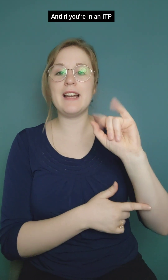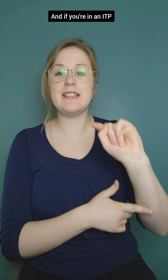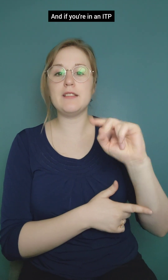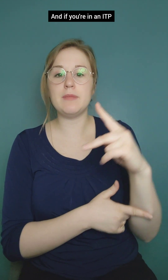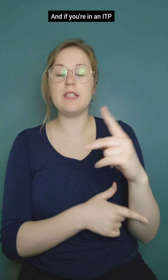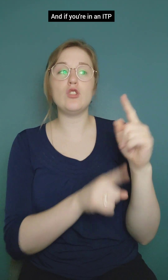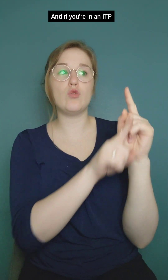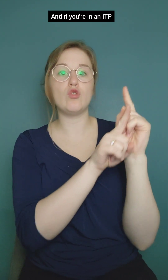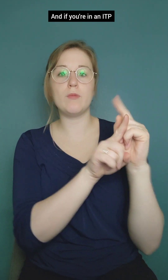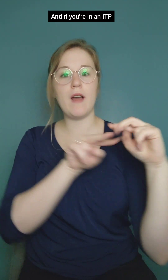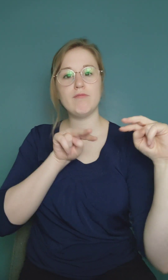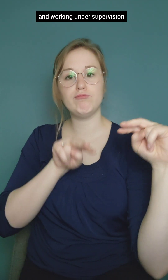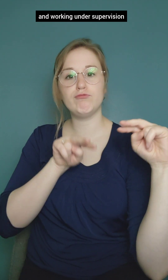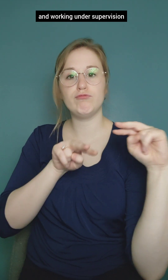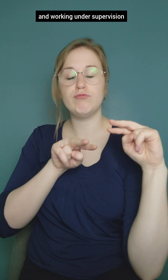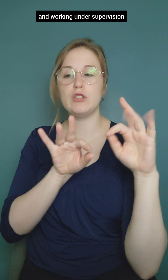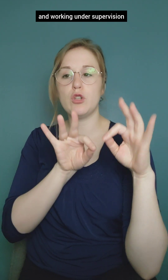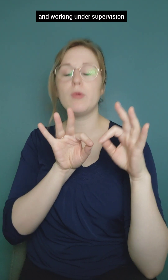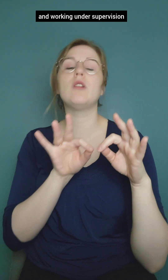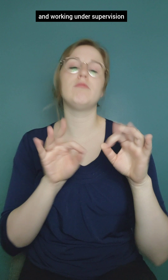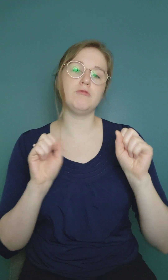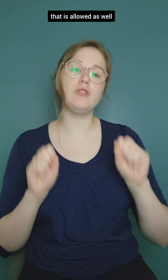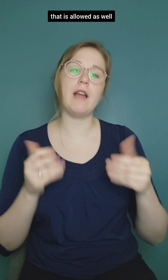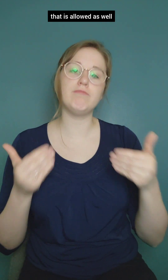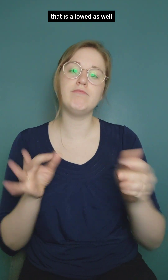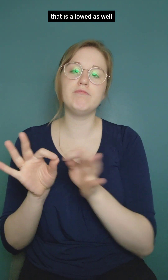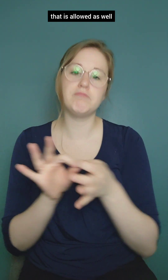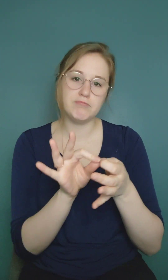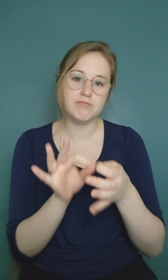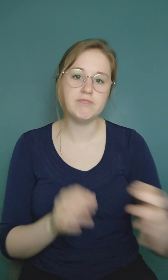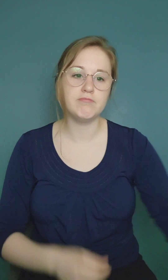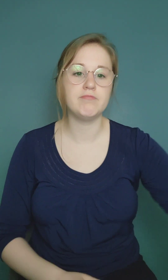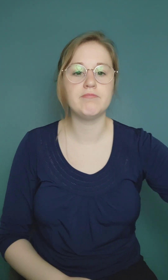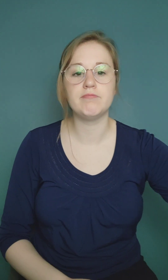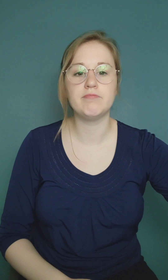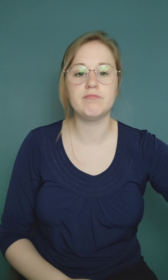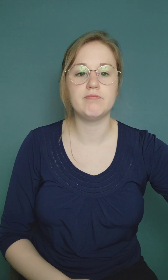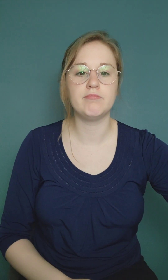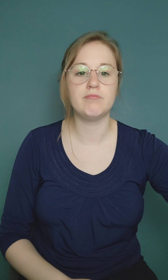in an ITP and working under supervision, that is allowed as well.